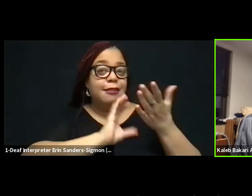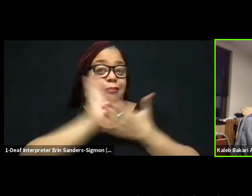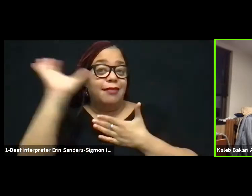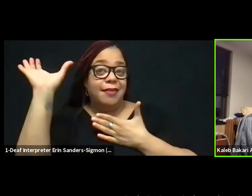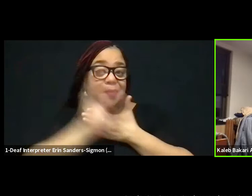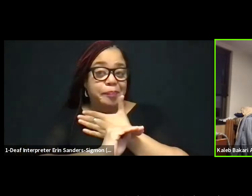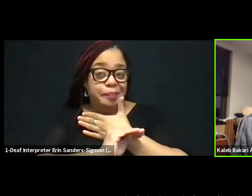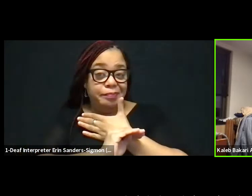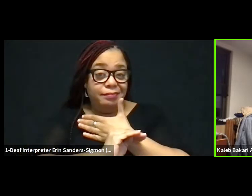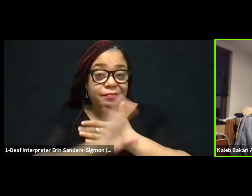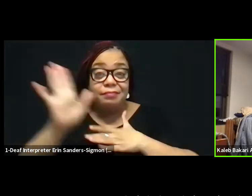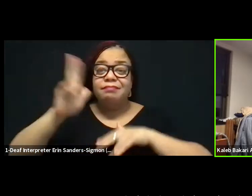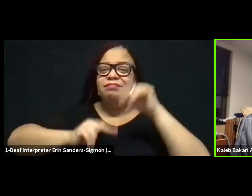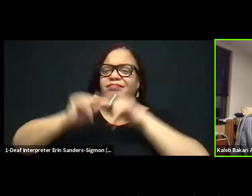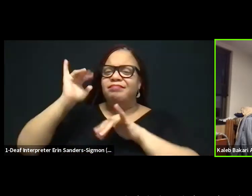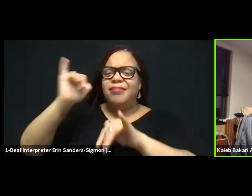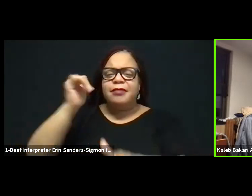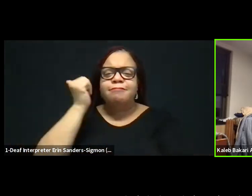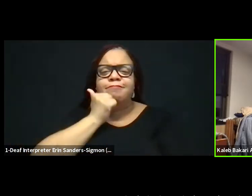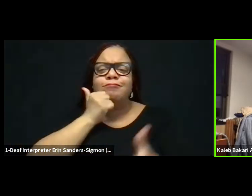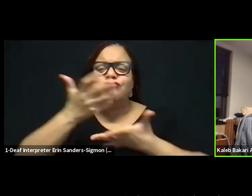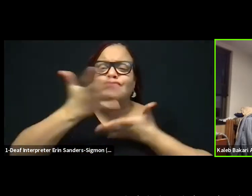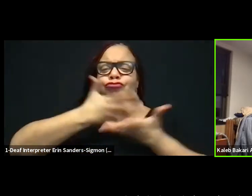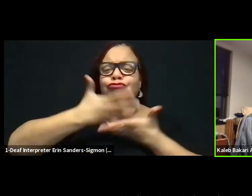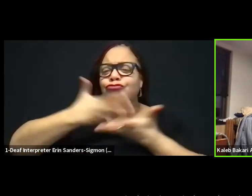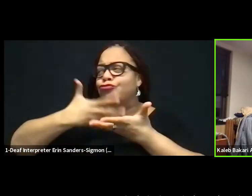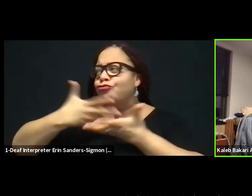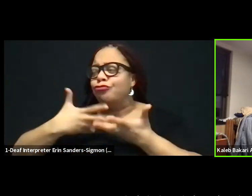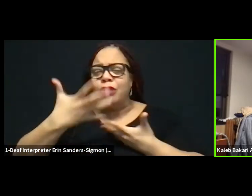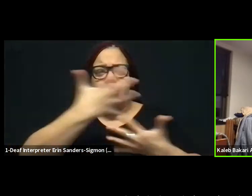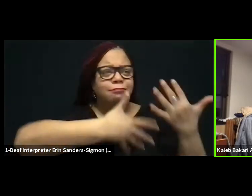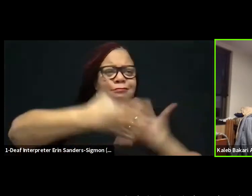much into us and saw our brilliance.